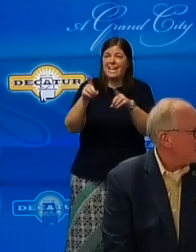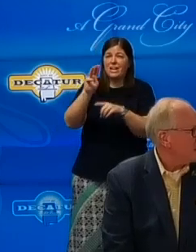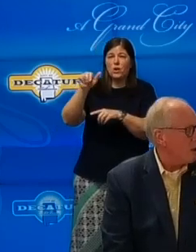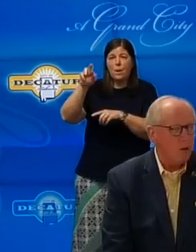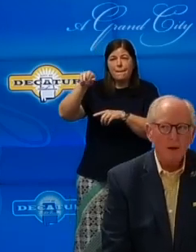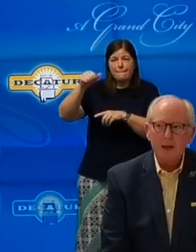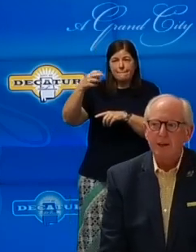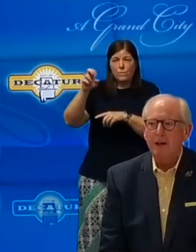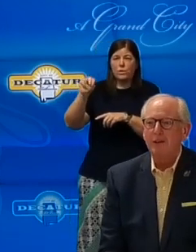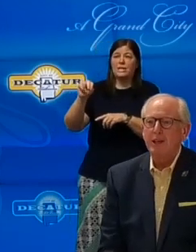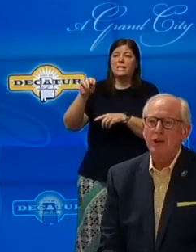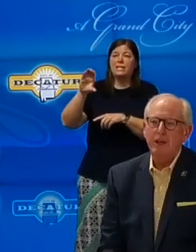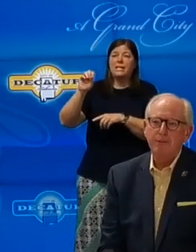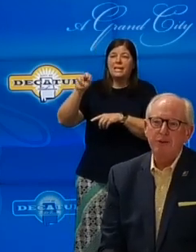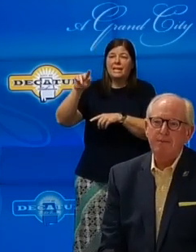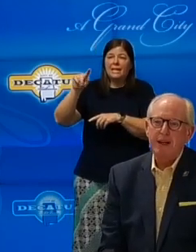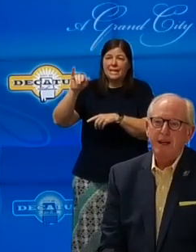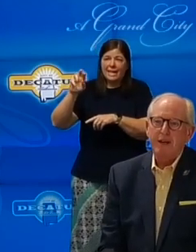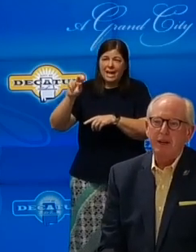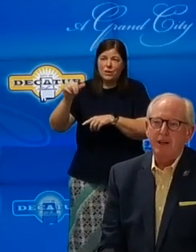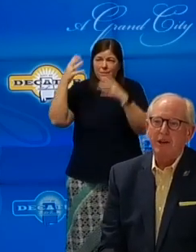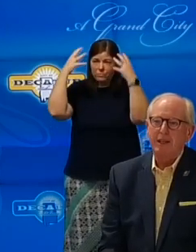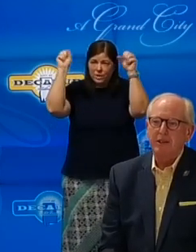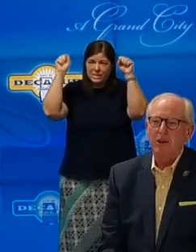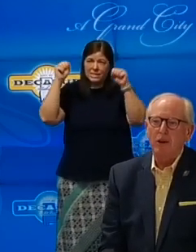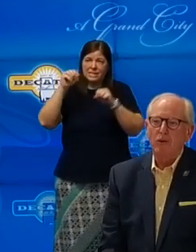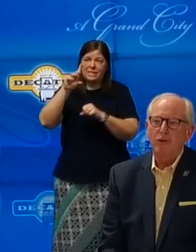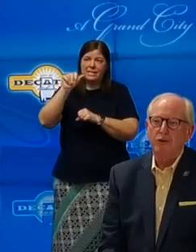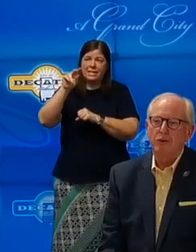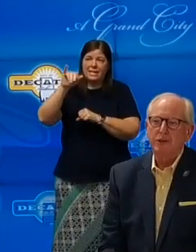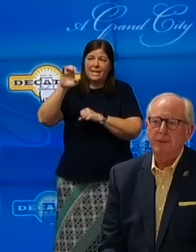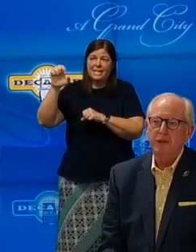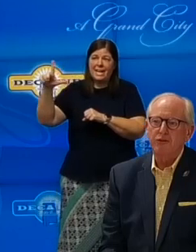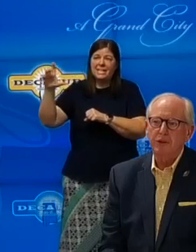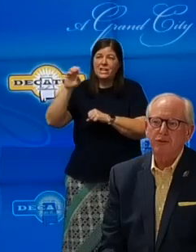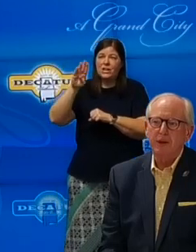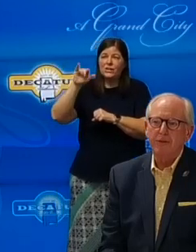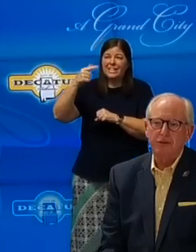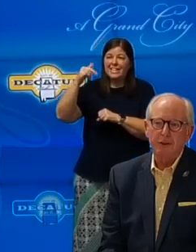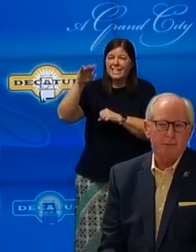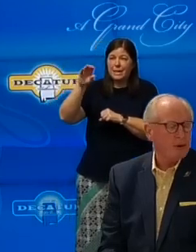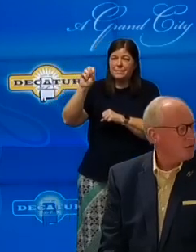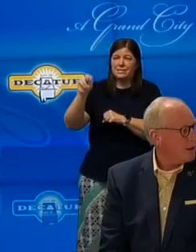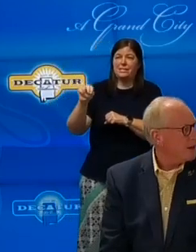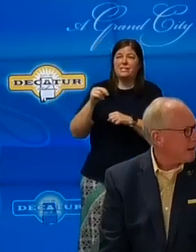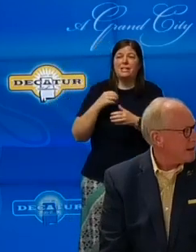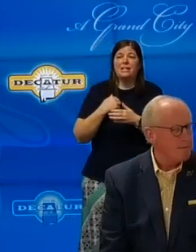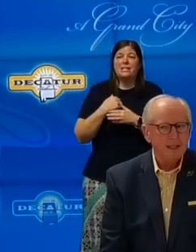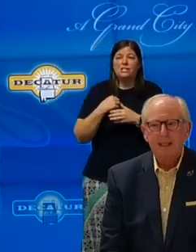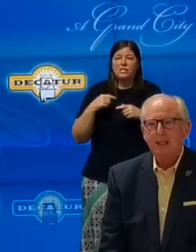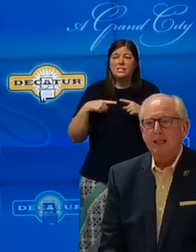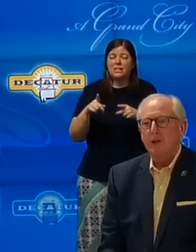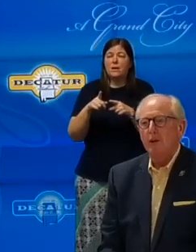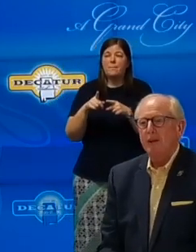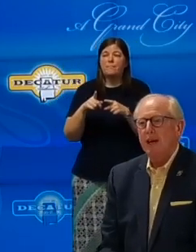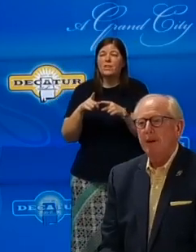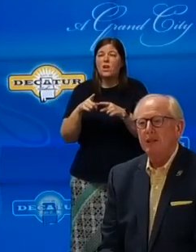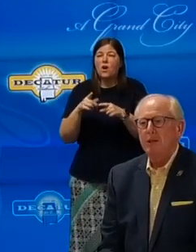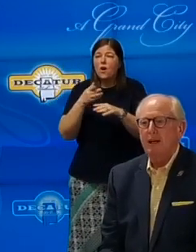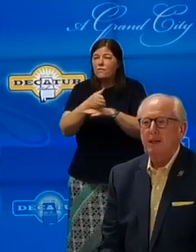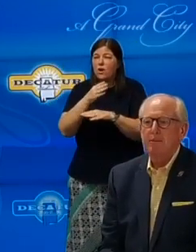President, CEO, Danielle Gibson. Danielle has led our local tourism industry throughout this unprecedented time